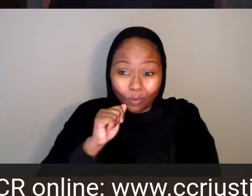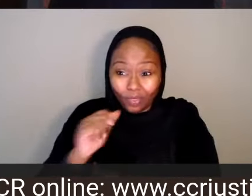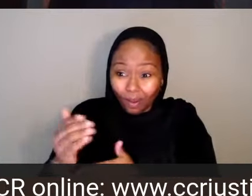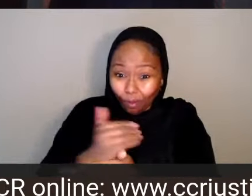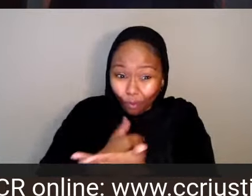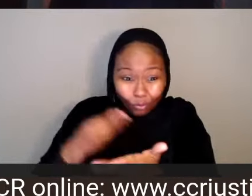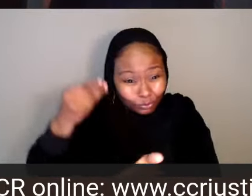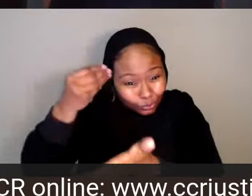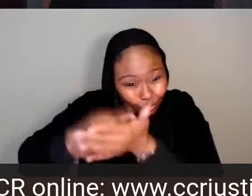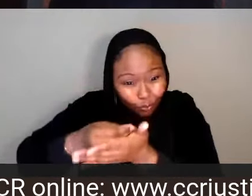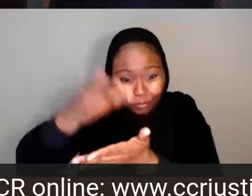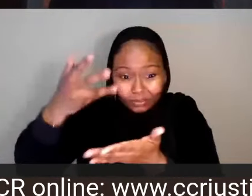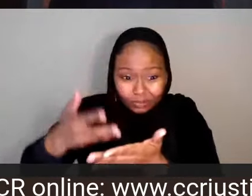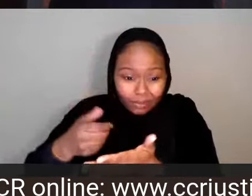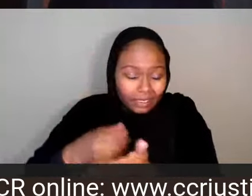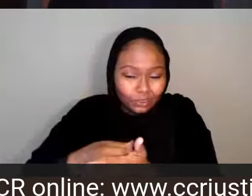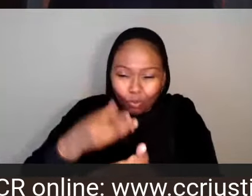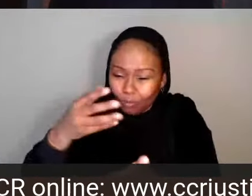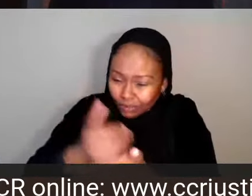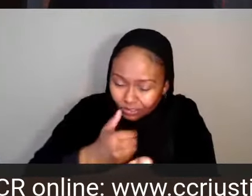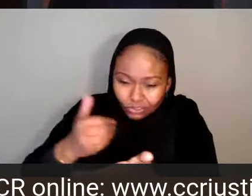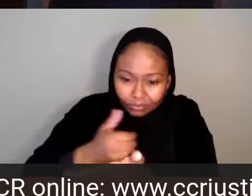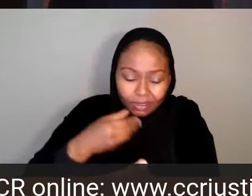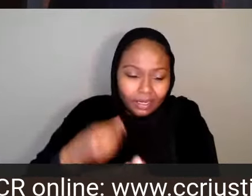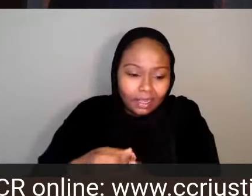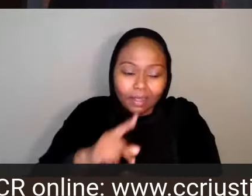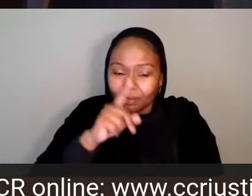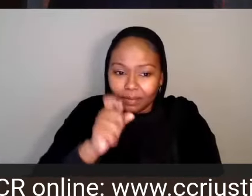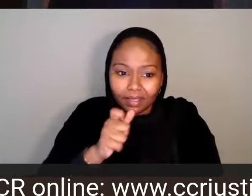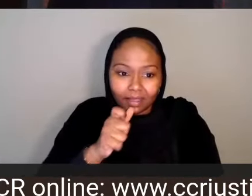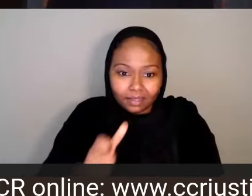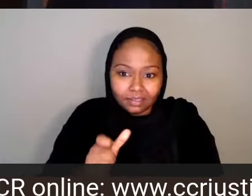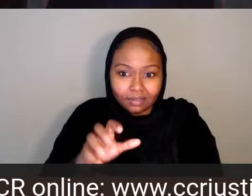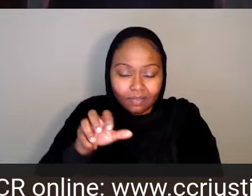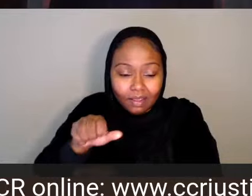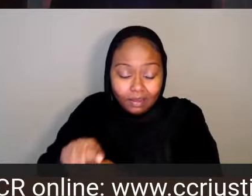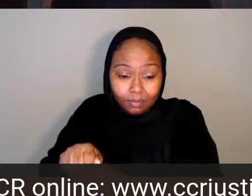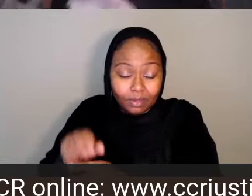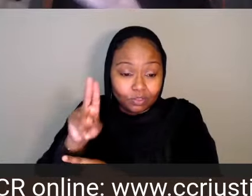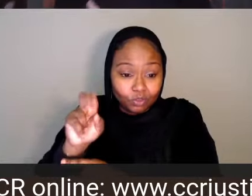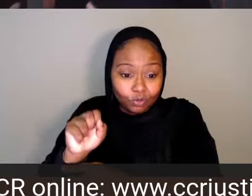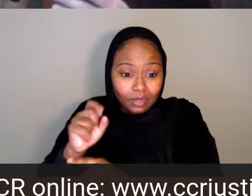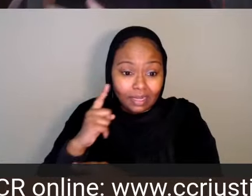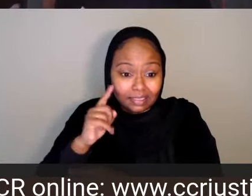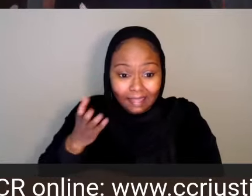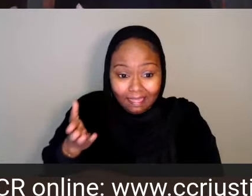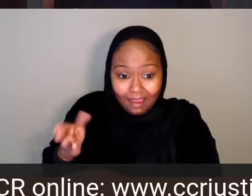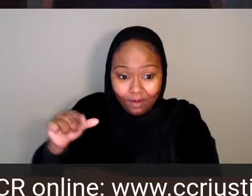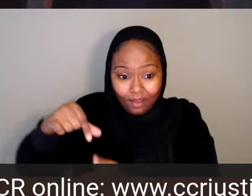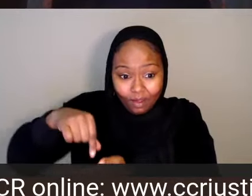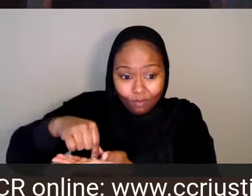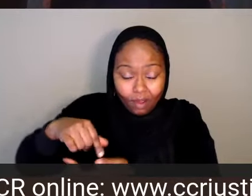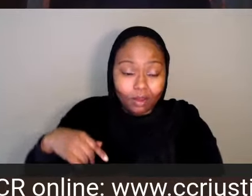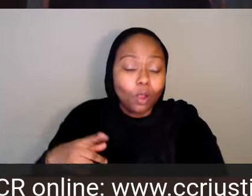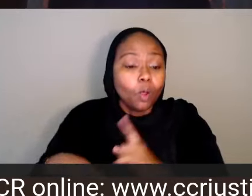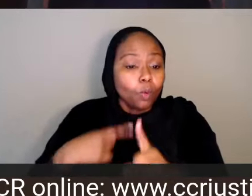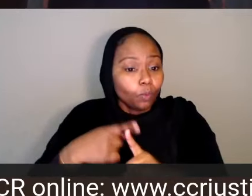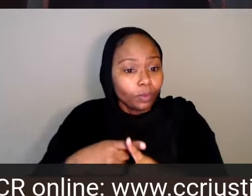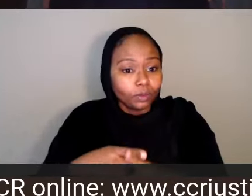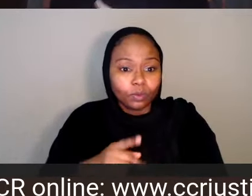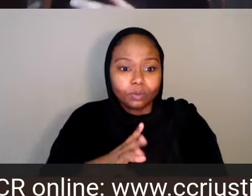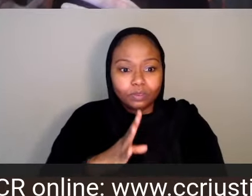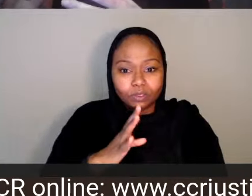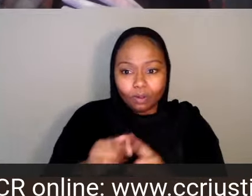of unlawful occupation by the United States of Iraq. And so when we talk about the story of Abu